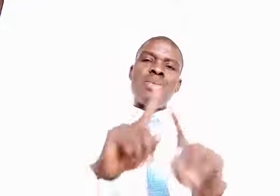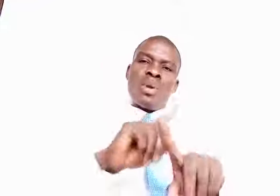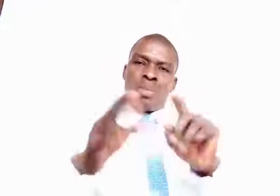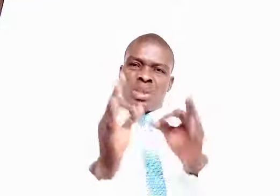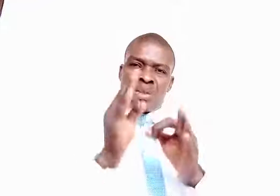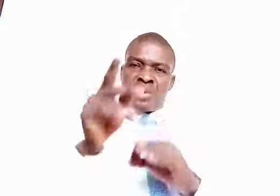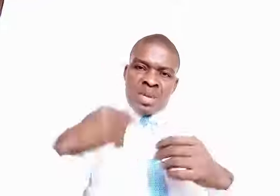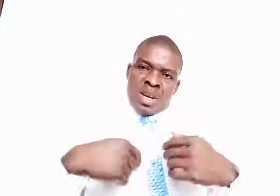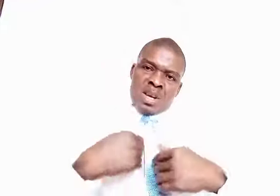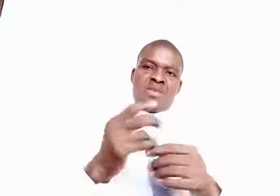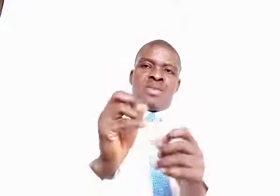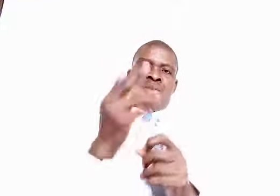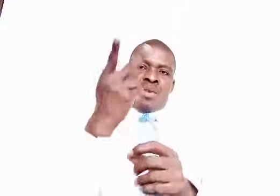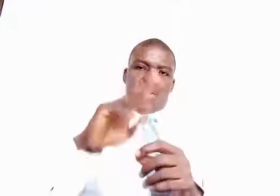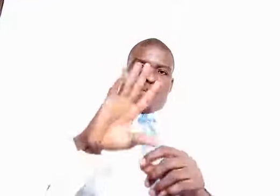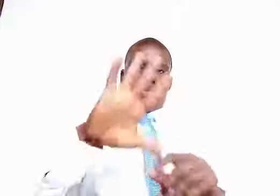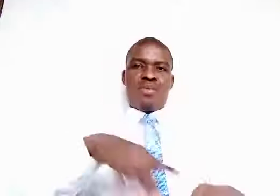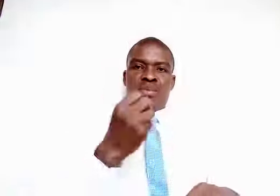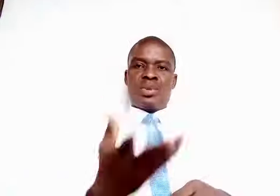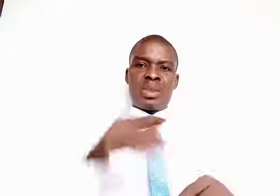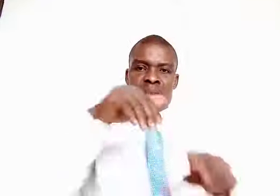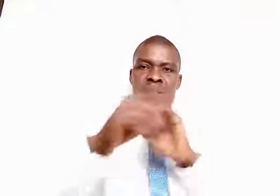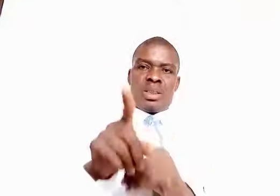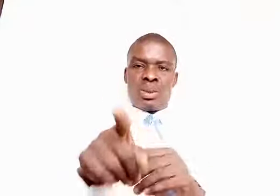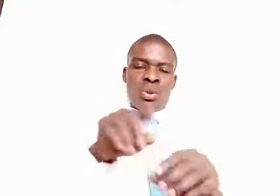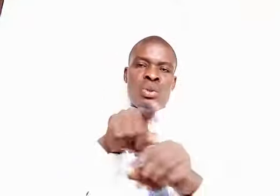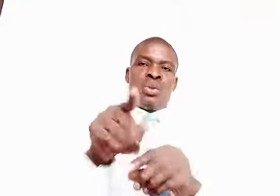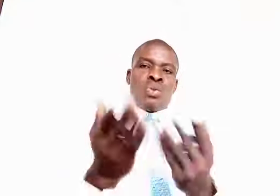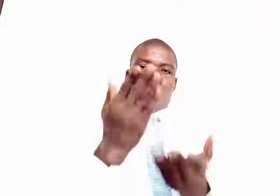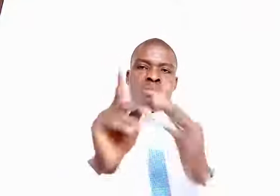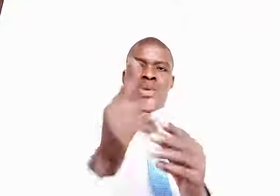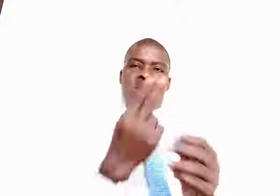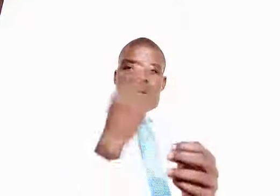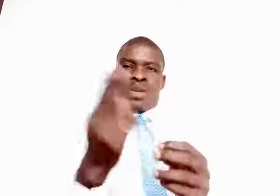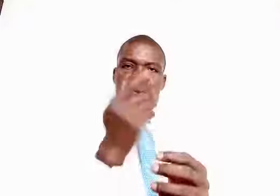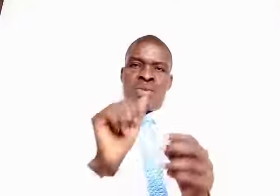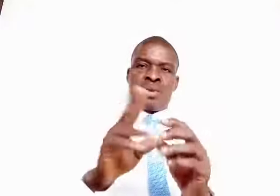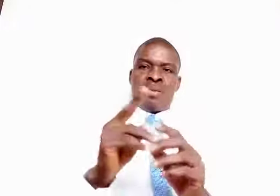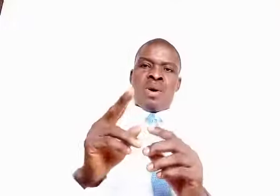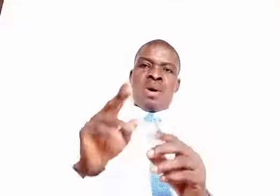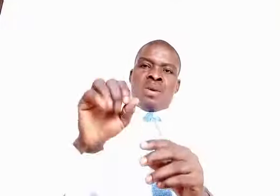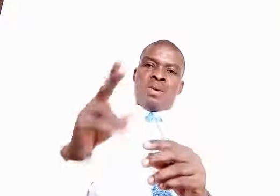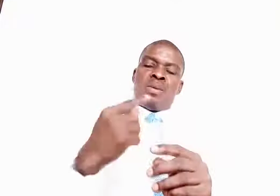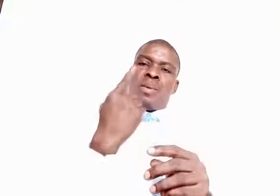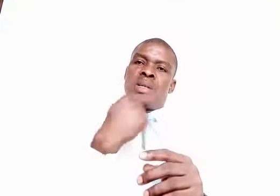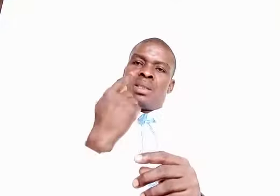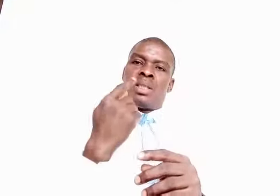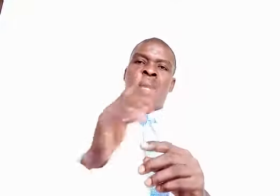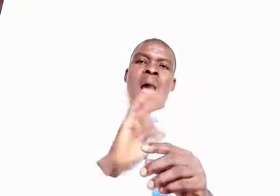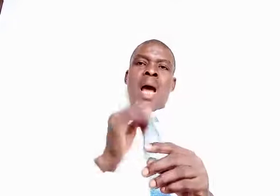touch of poetry in you might use a common figurative expression and say, "I'm going to eat the